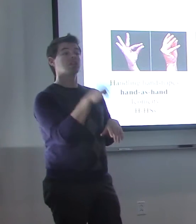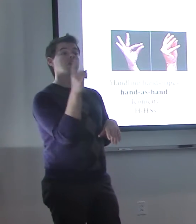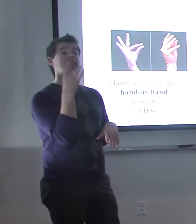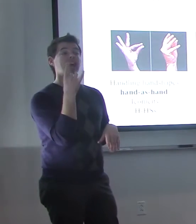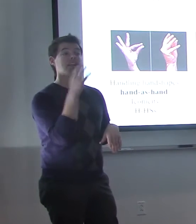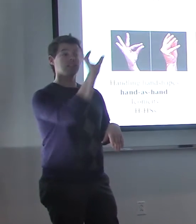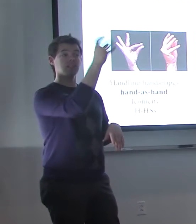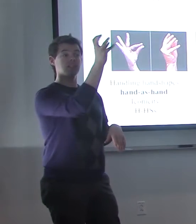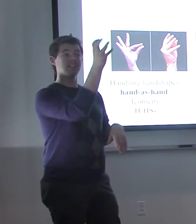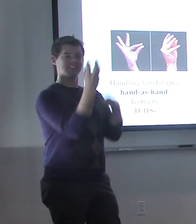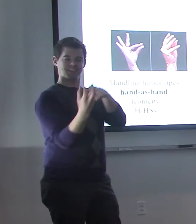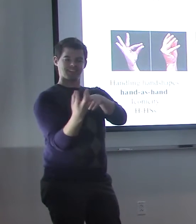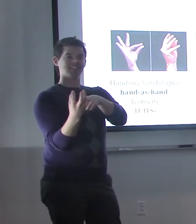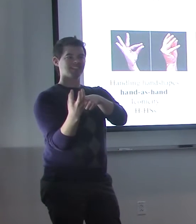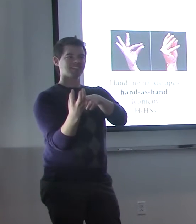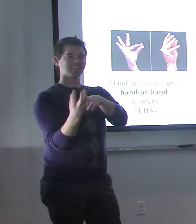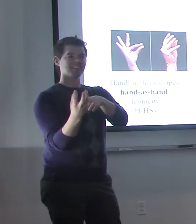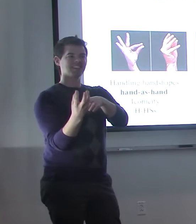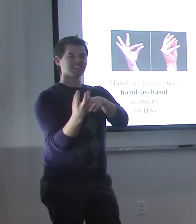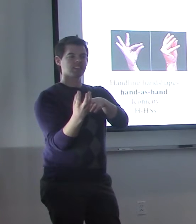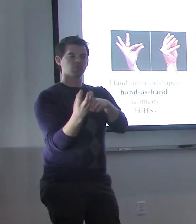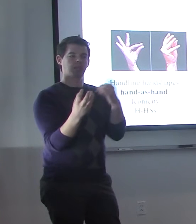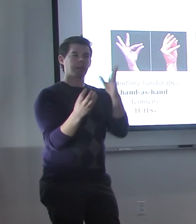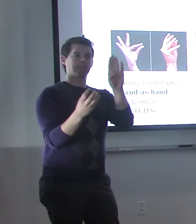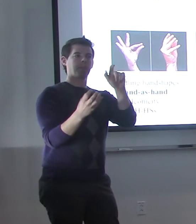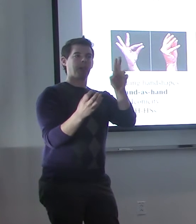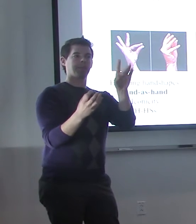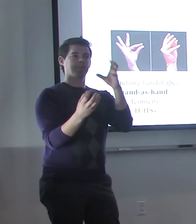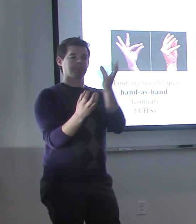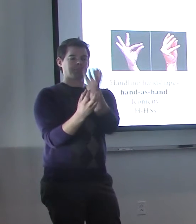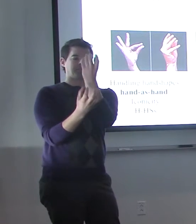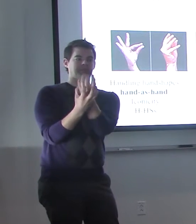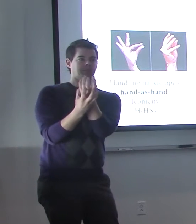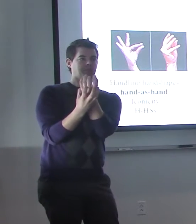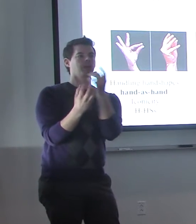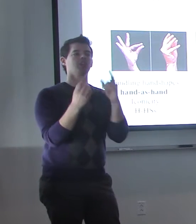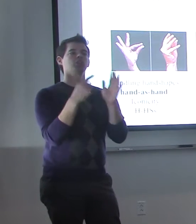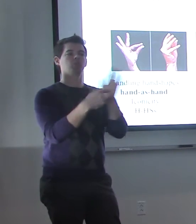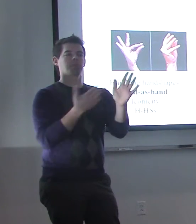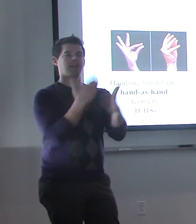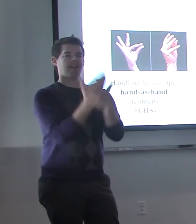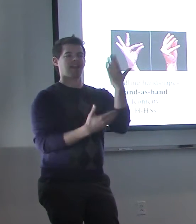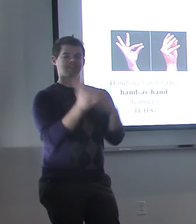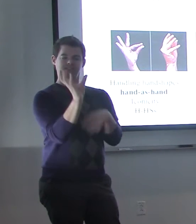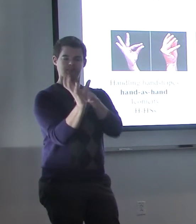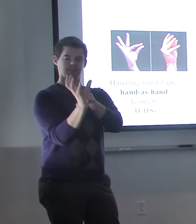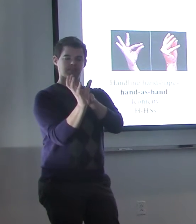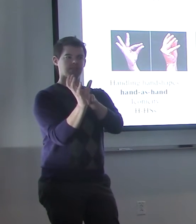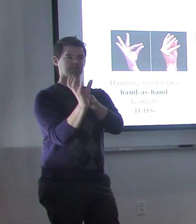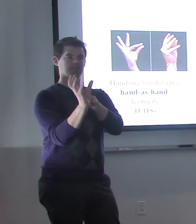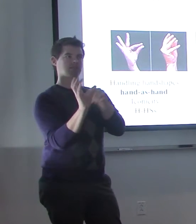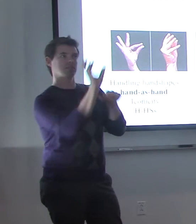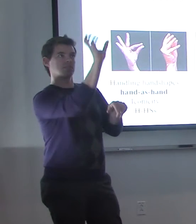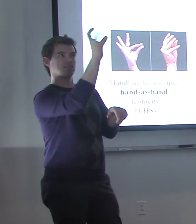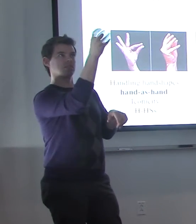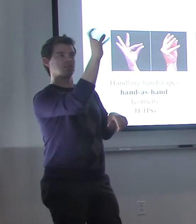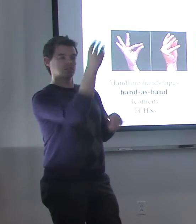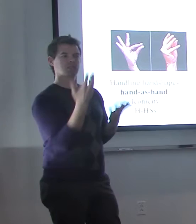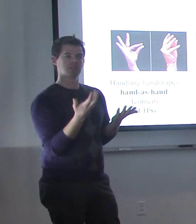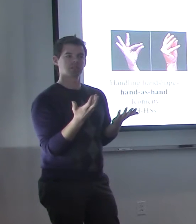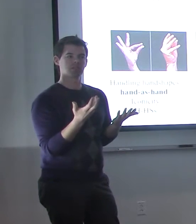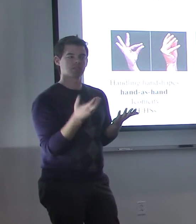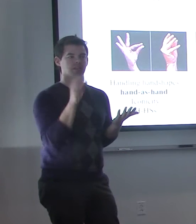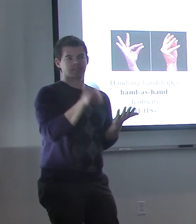have a round, bulbous object that you're handling. And these handshakes, the